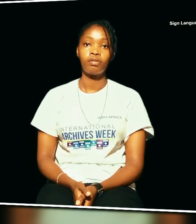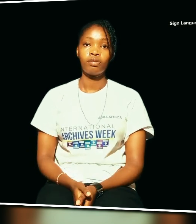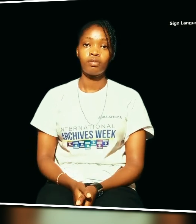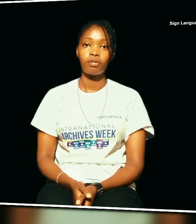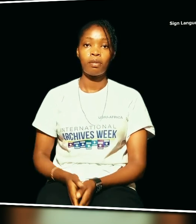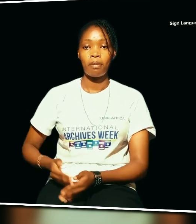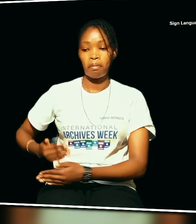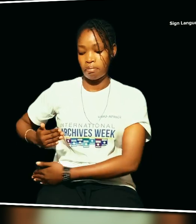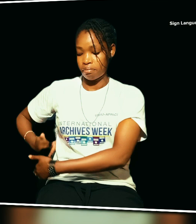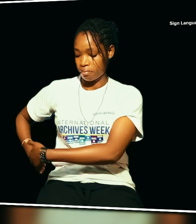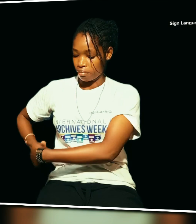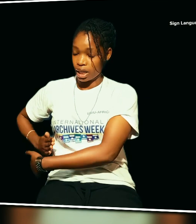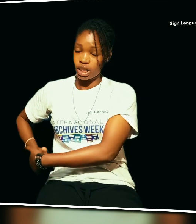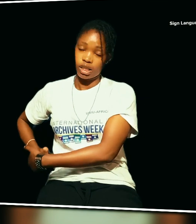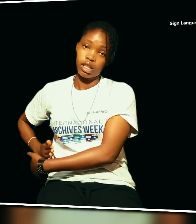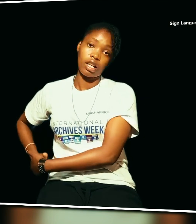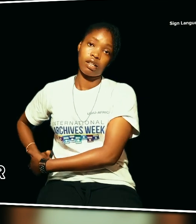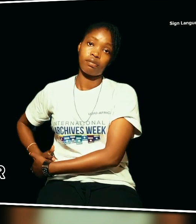Partner.